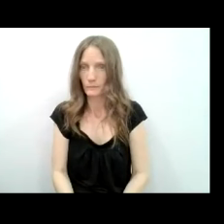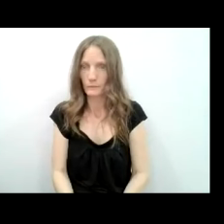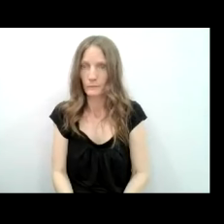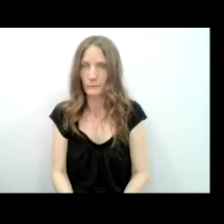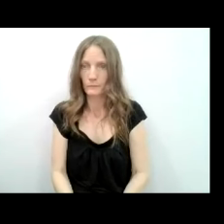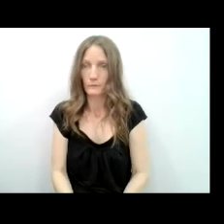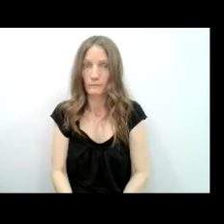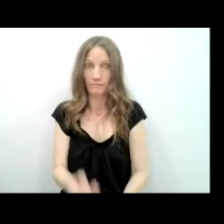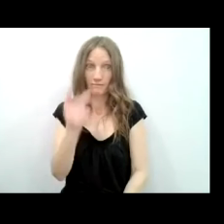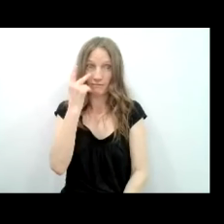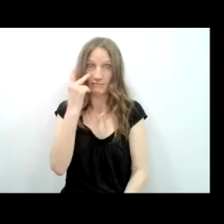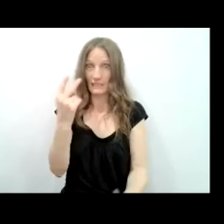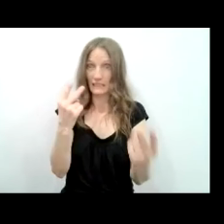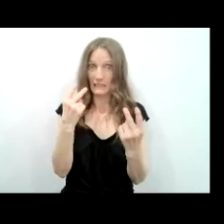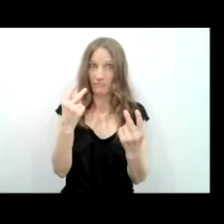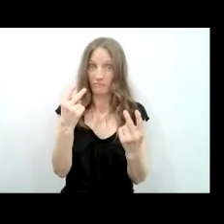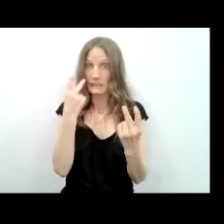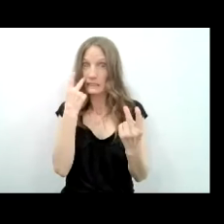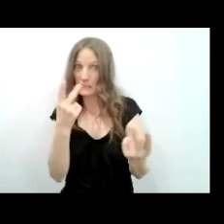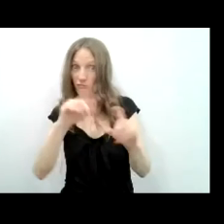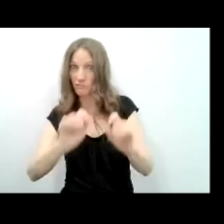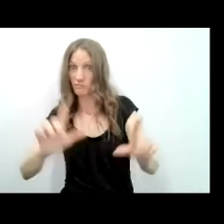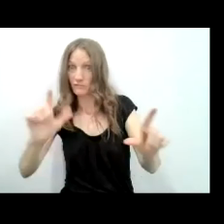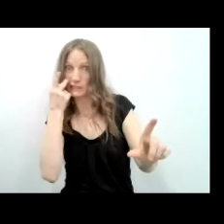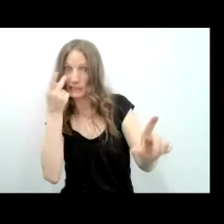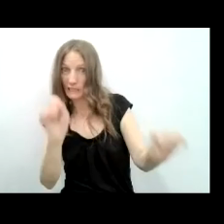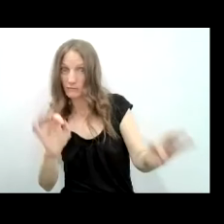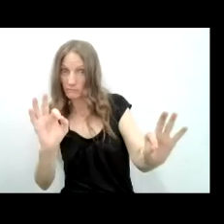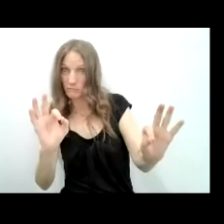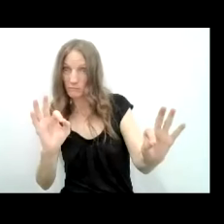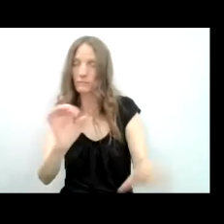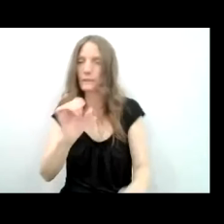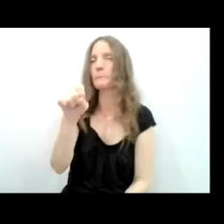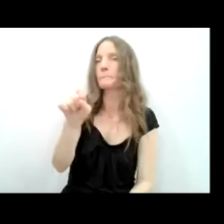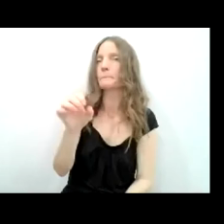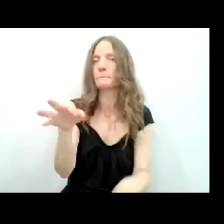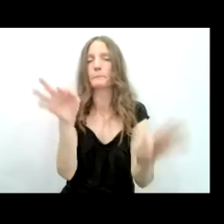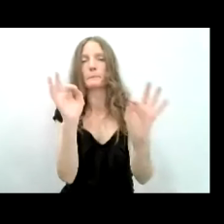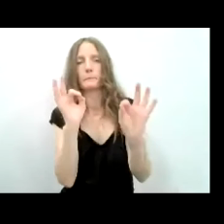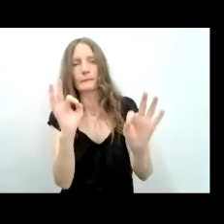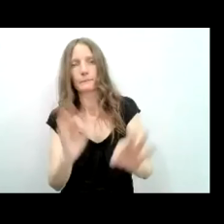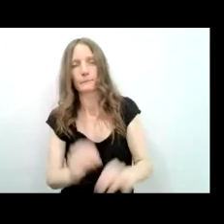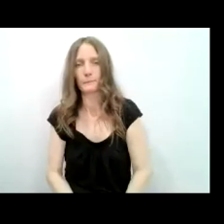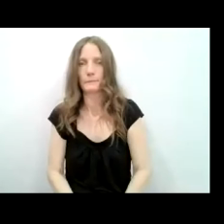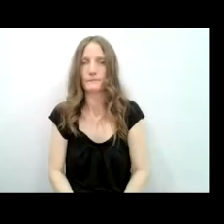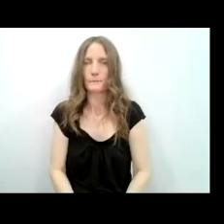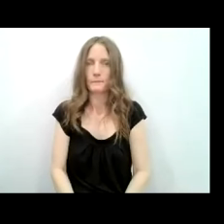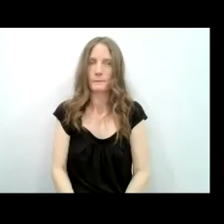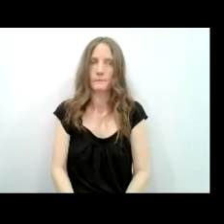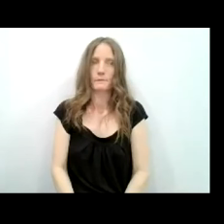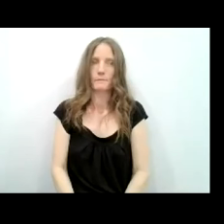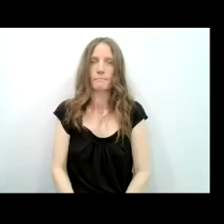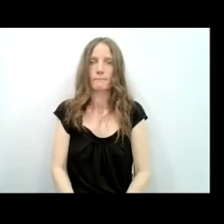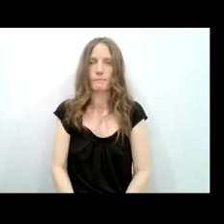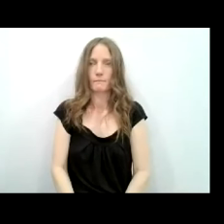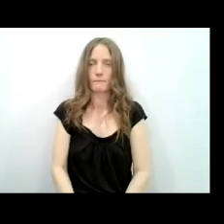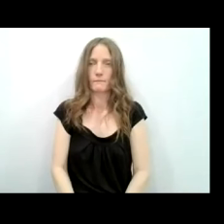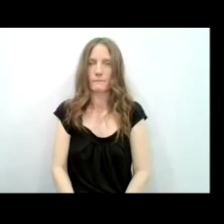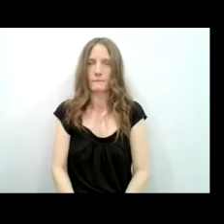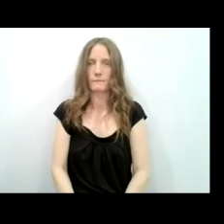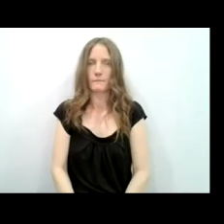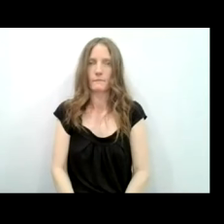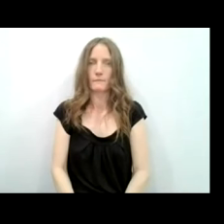So can everyone see my screen okay? We can. Yeah, okay, perfect. So yeah, today is all about sort of